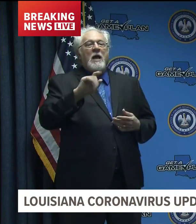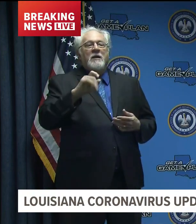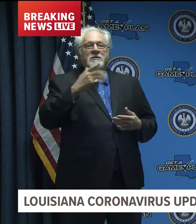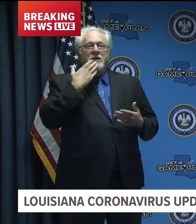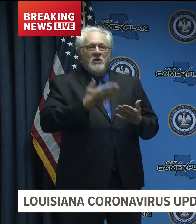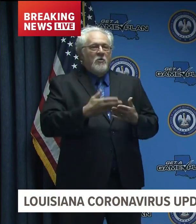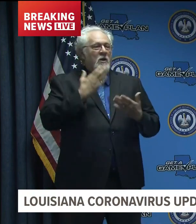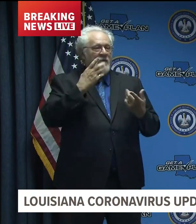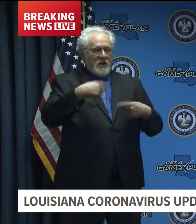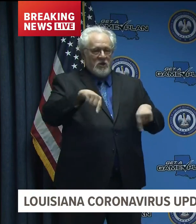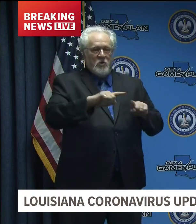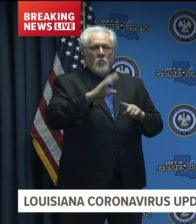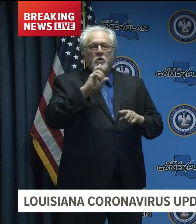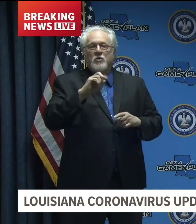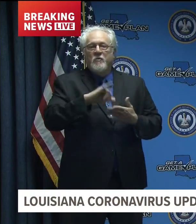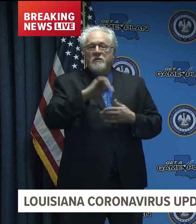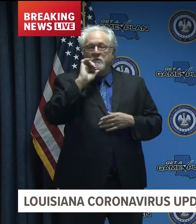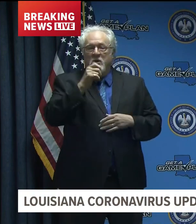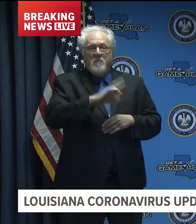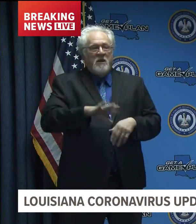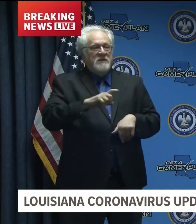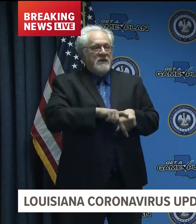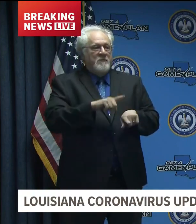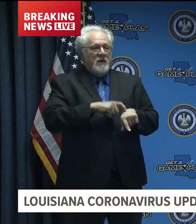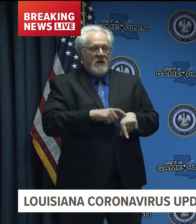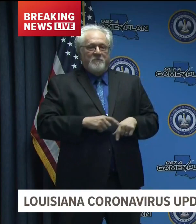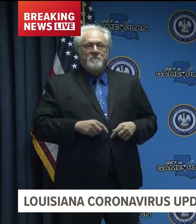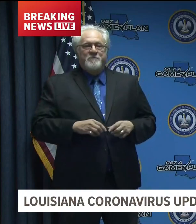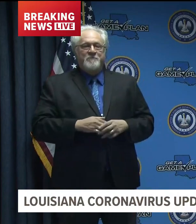very much. And thank y'all. We'll do this tomorrow about the same time.